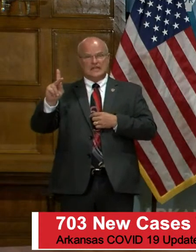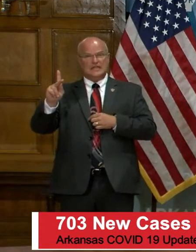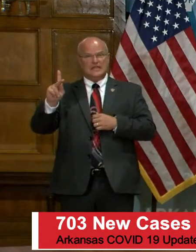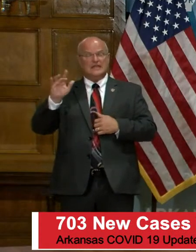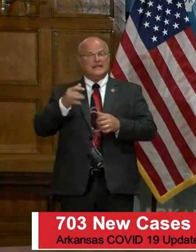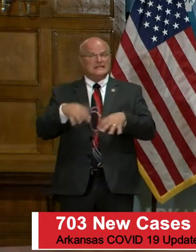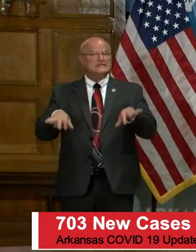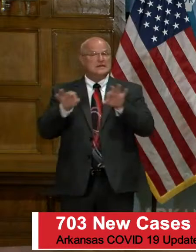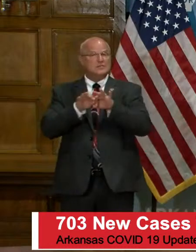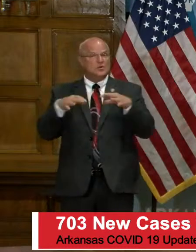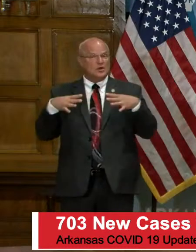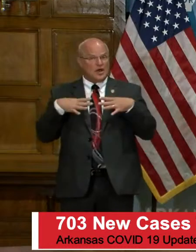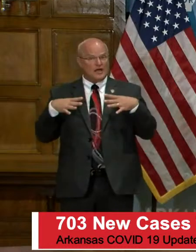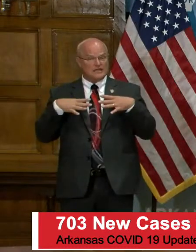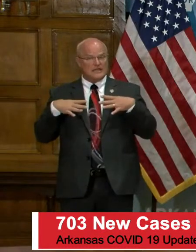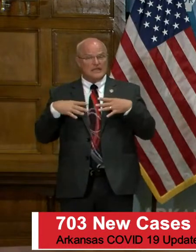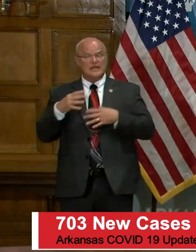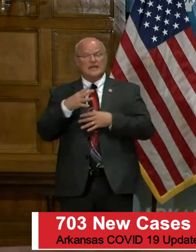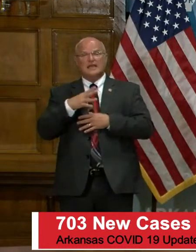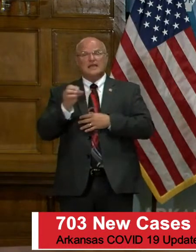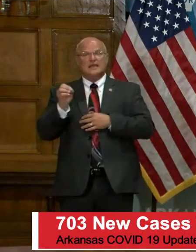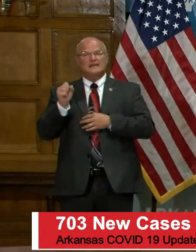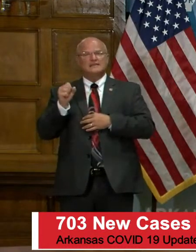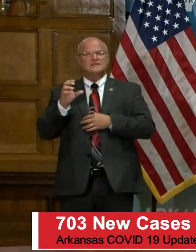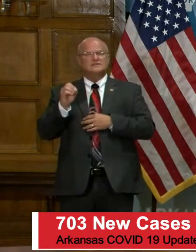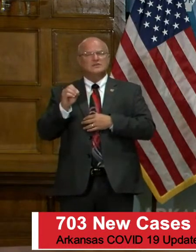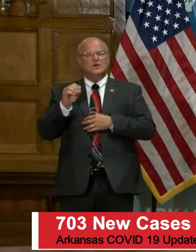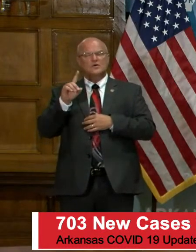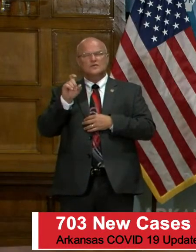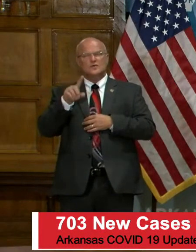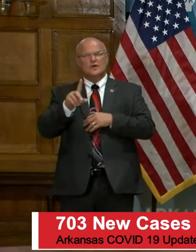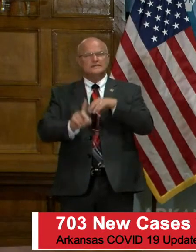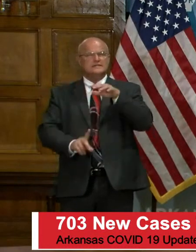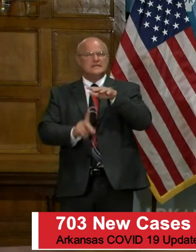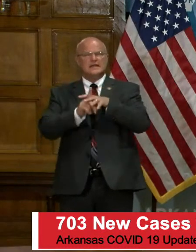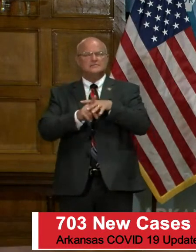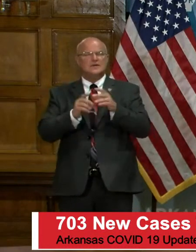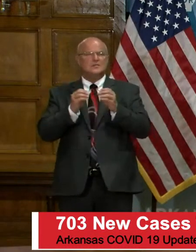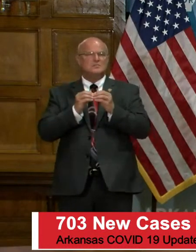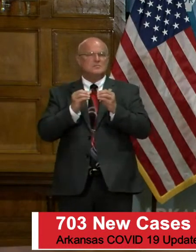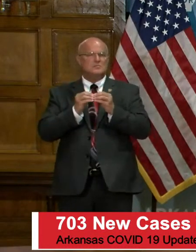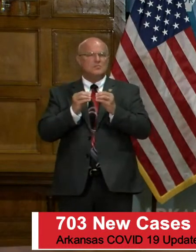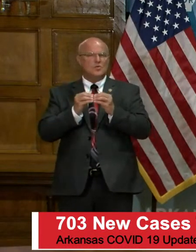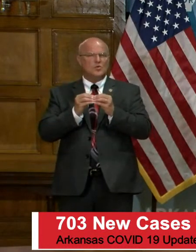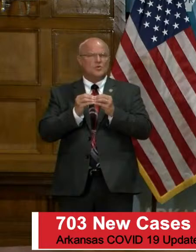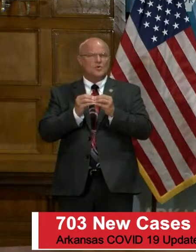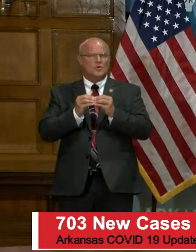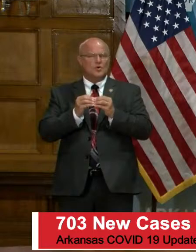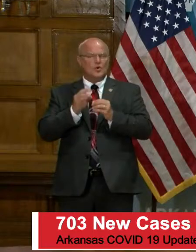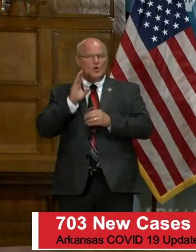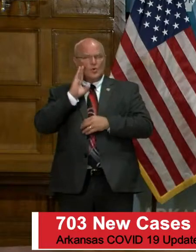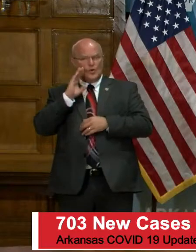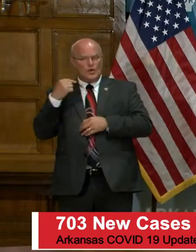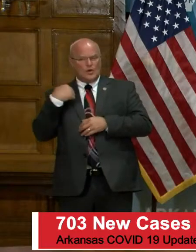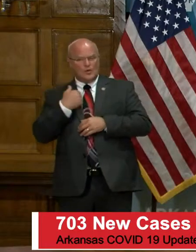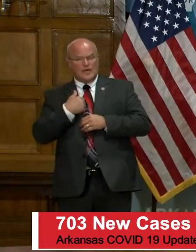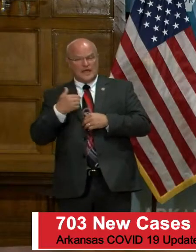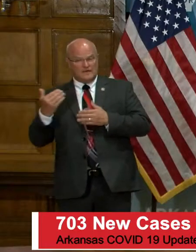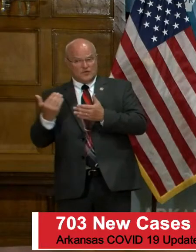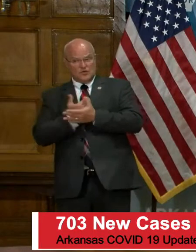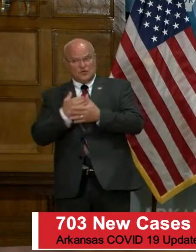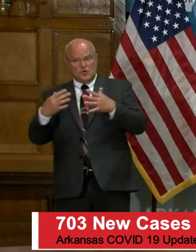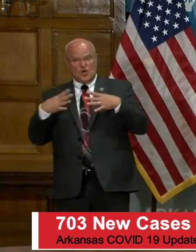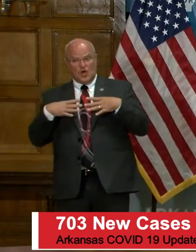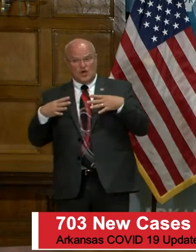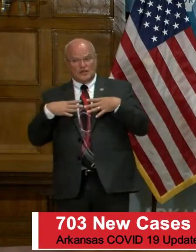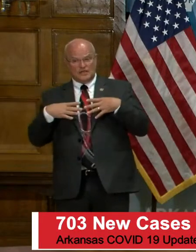which is an important holiday. And so the question is more of are we going to have a new